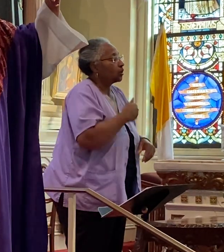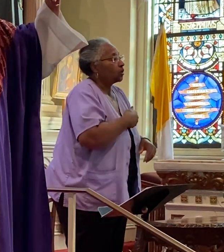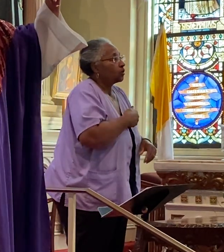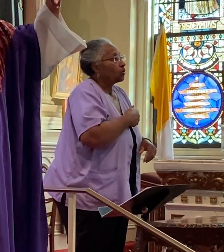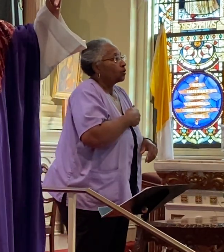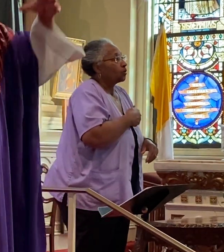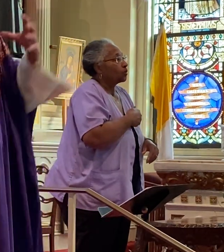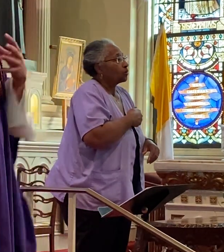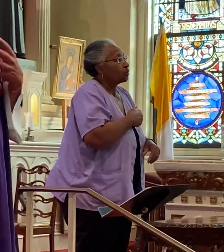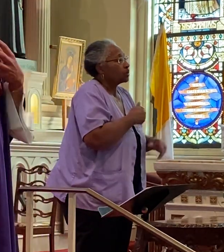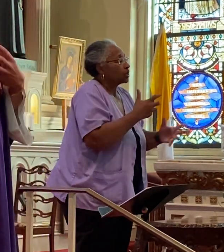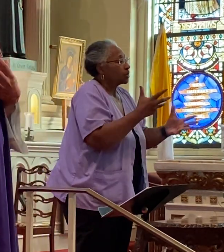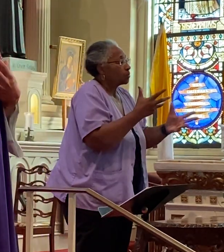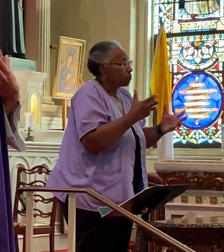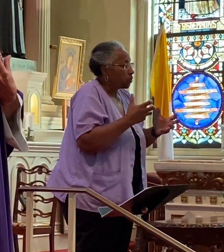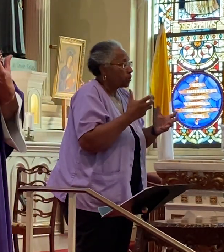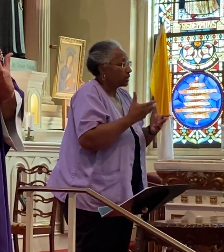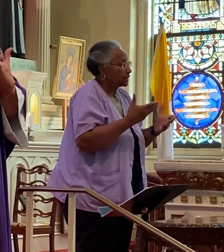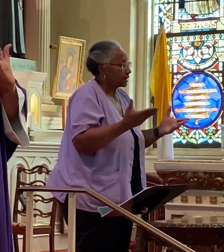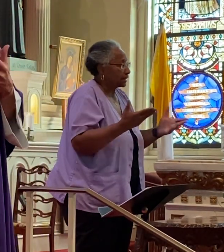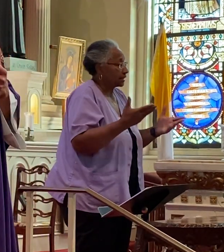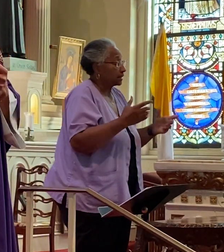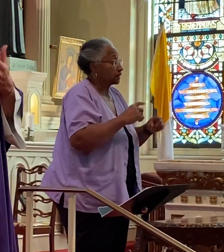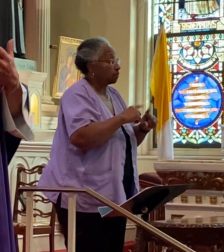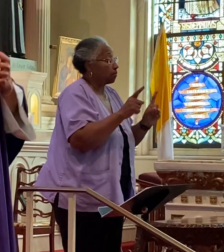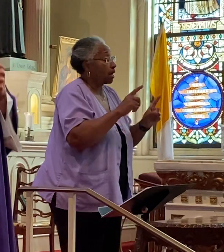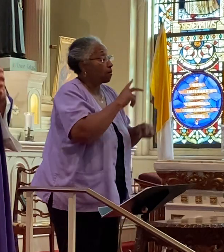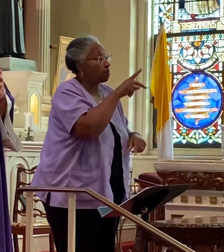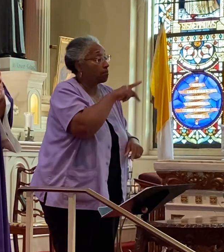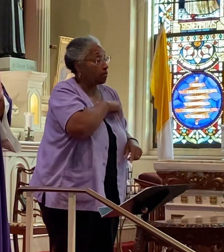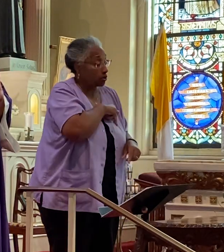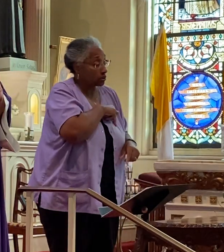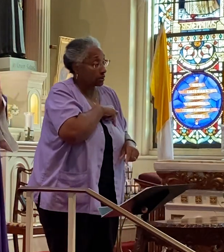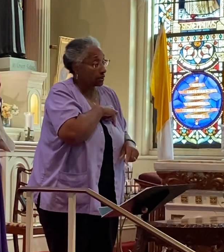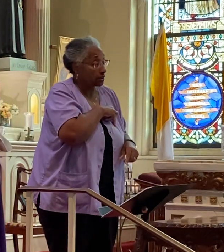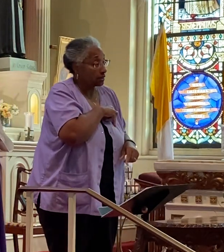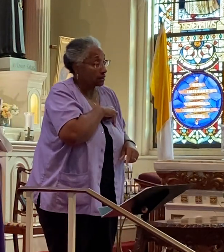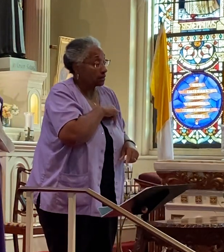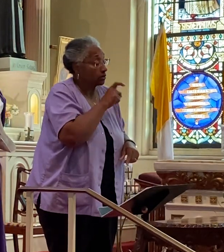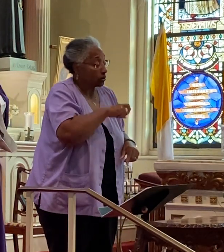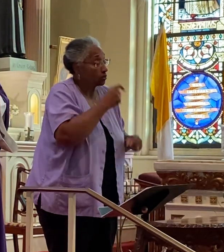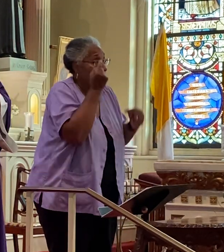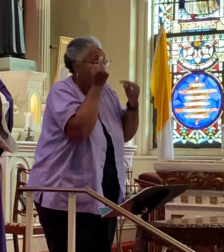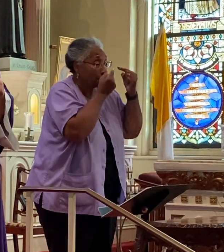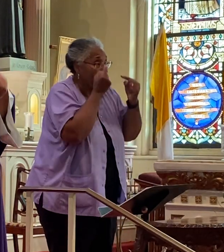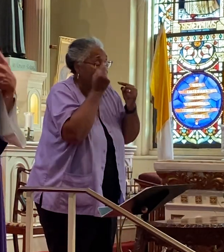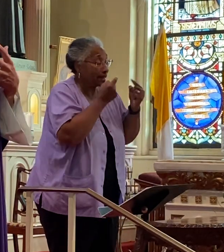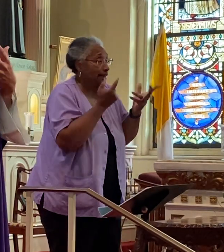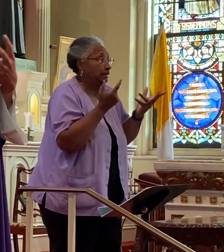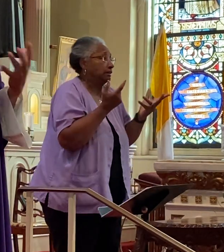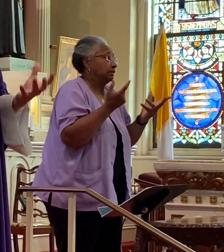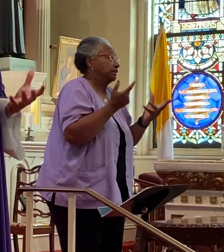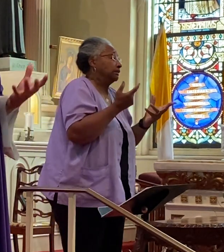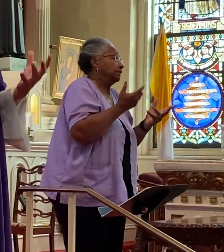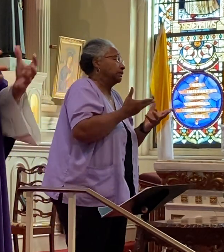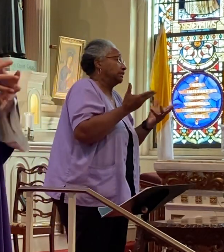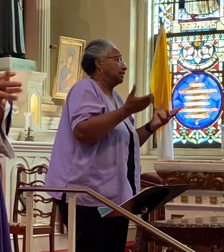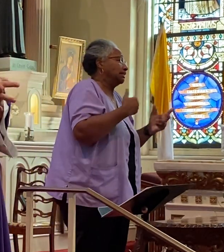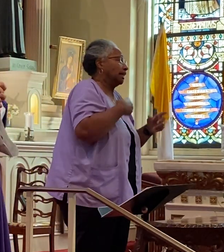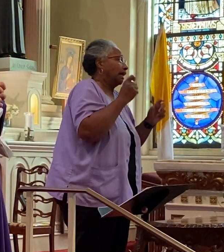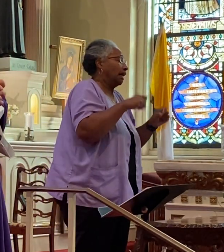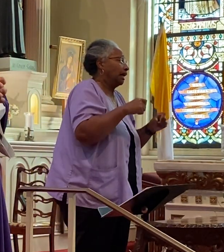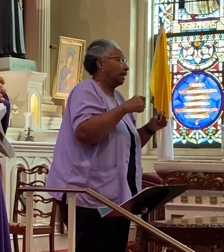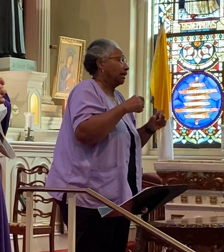a tough world, but personally, what is it that I'm dealing with? What is it that I have to fight the